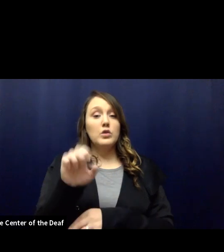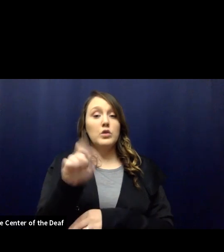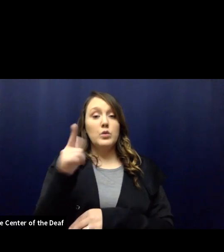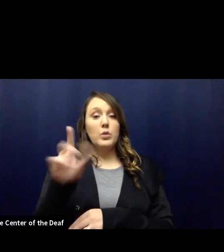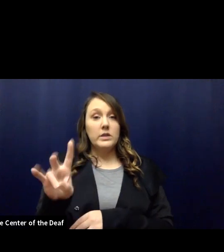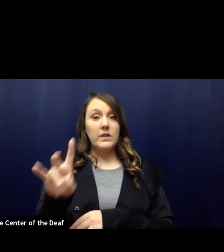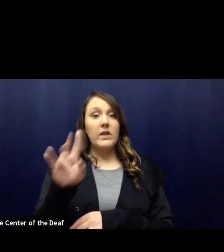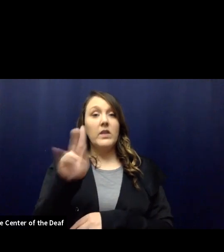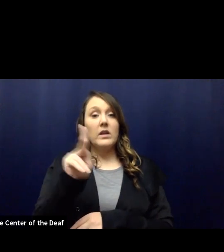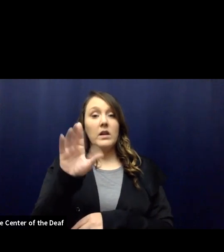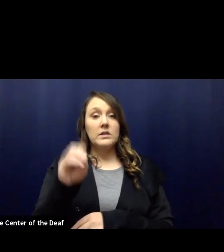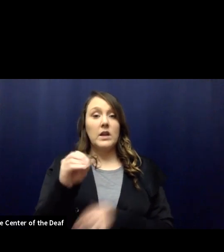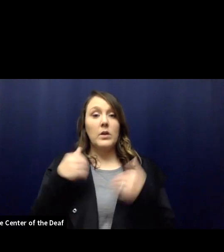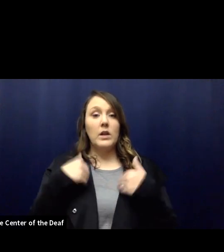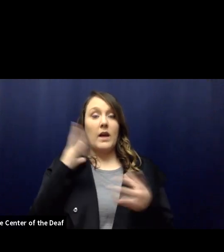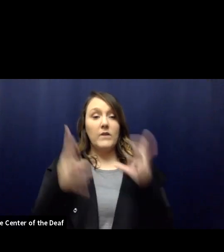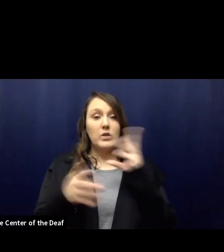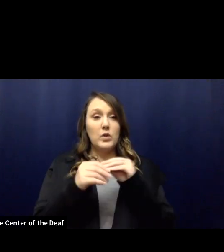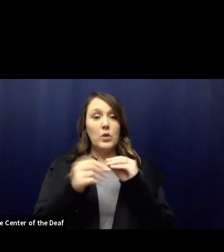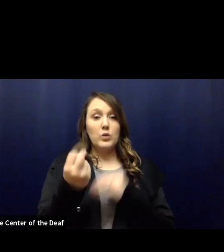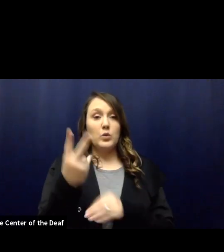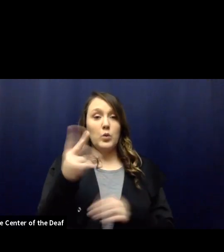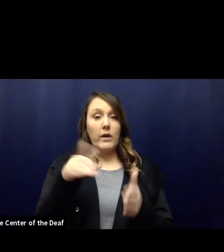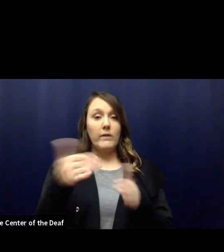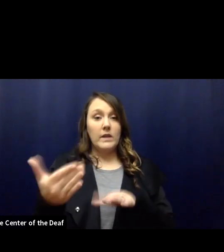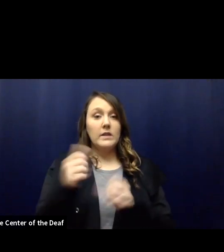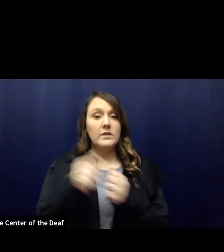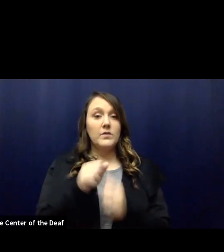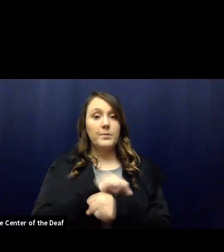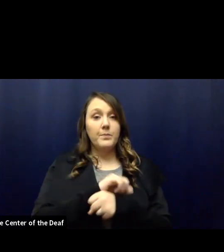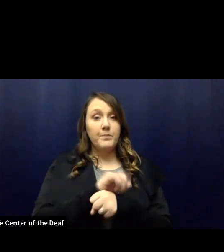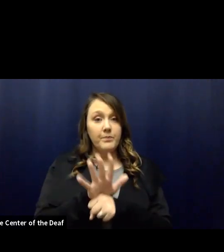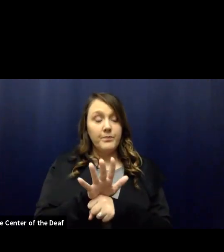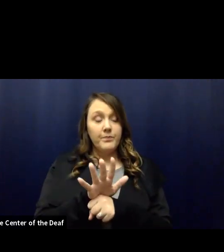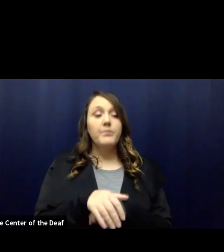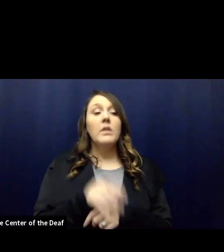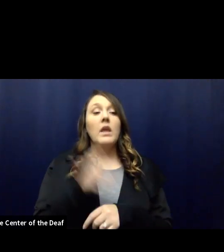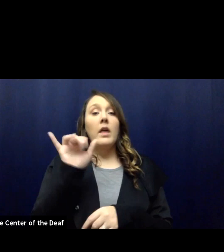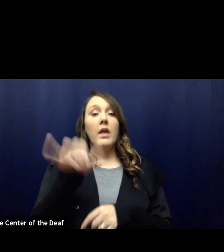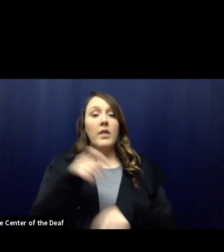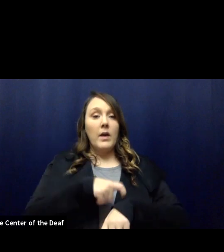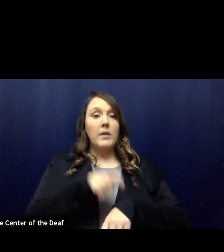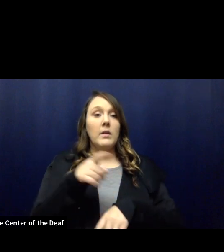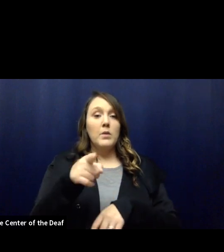County had a total of 12 deaths involving COVID-19. At that point, you all were